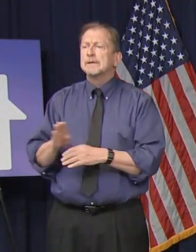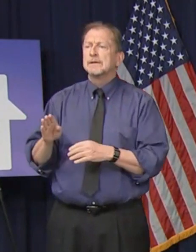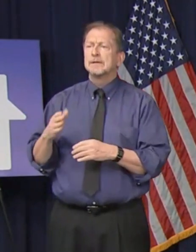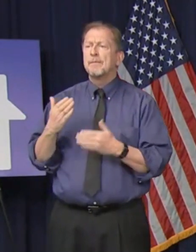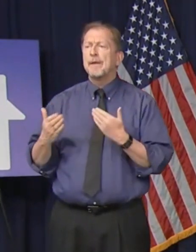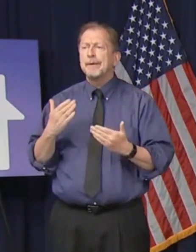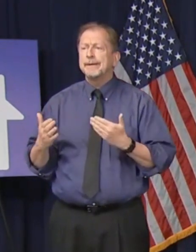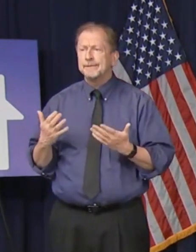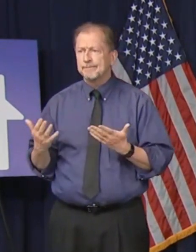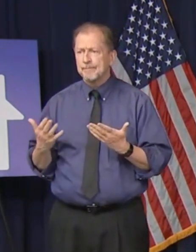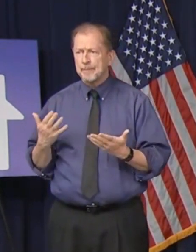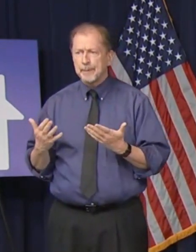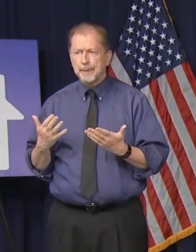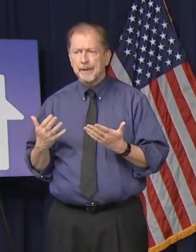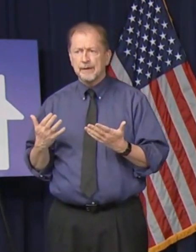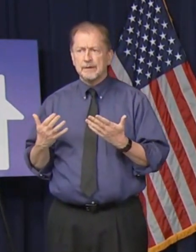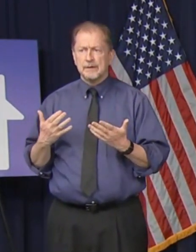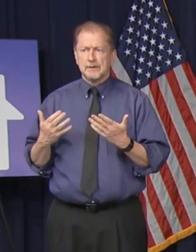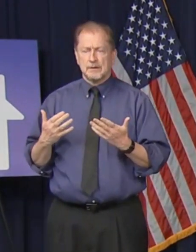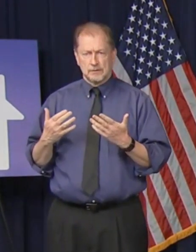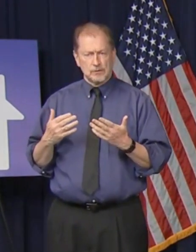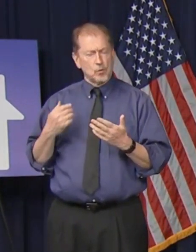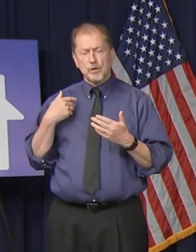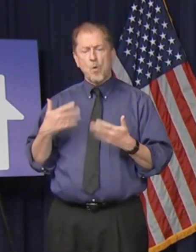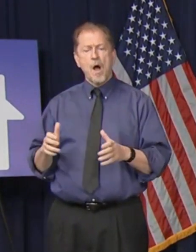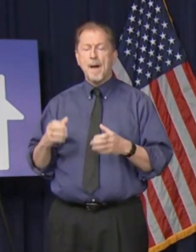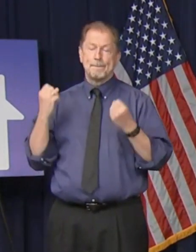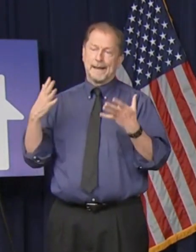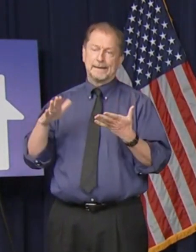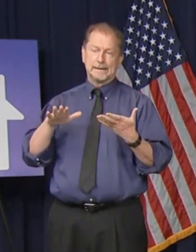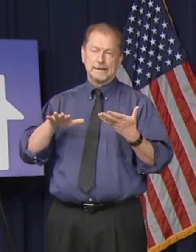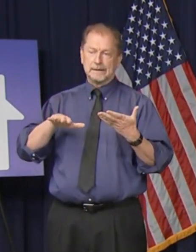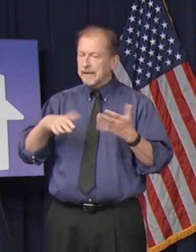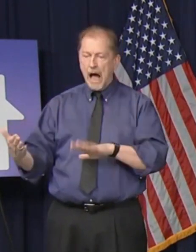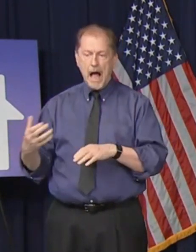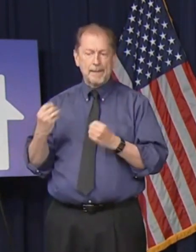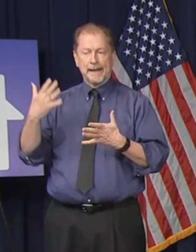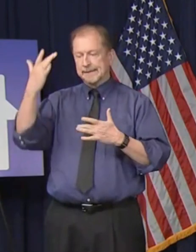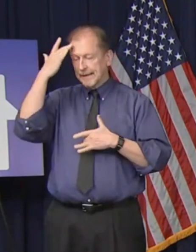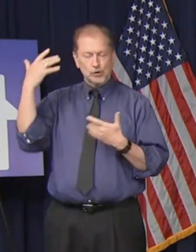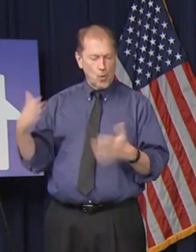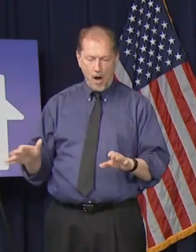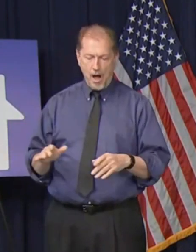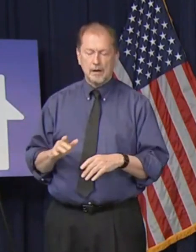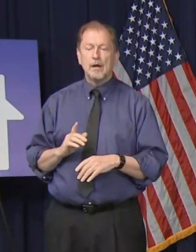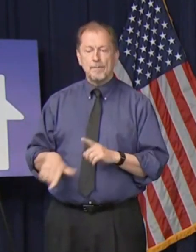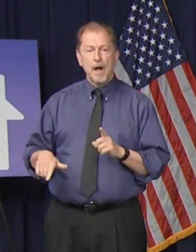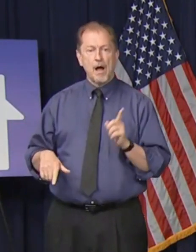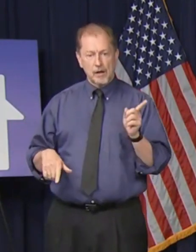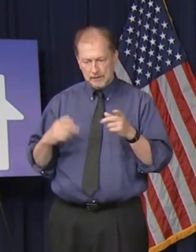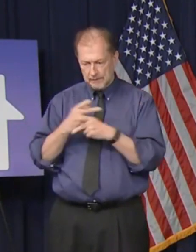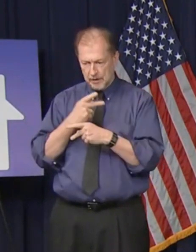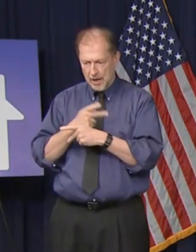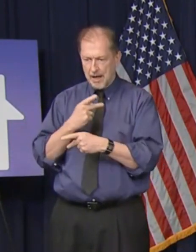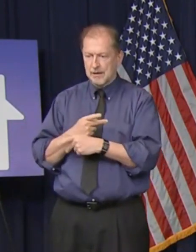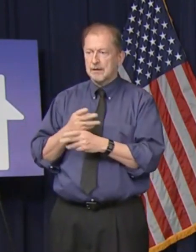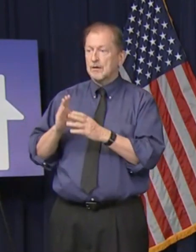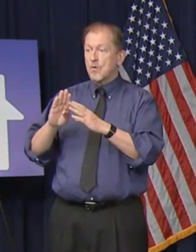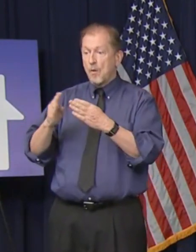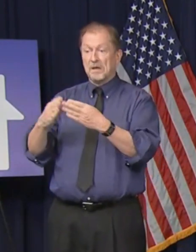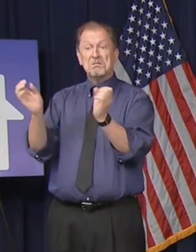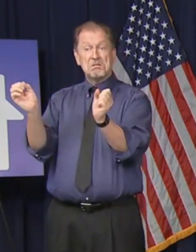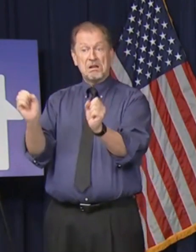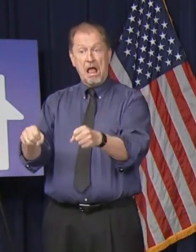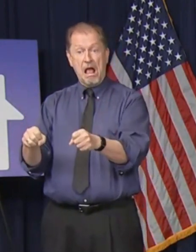some increase in cases and fatalities? Or are you going to have to make a very difficult decision in terms